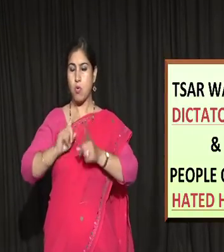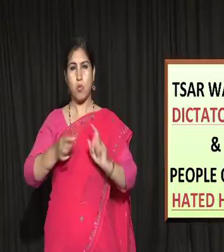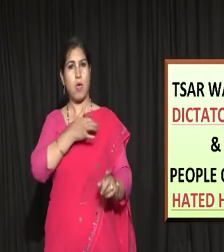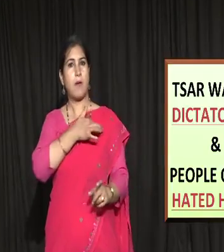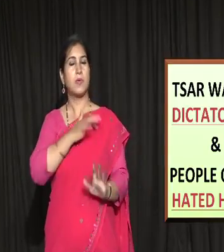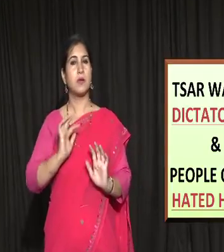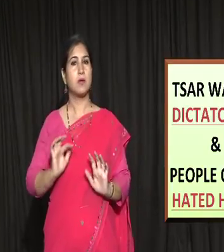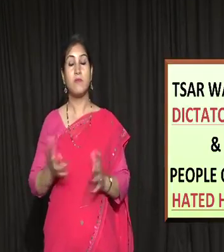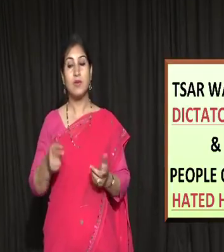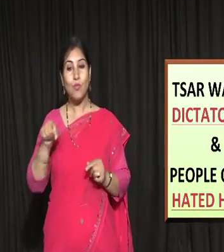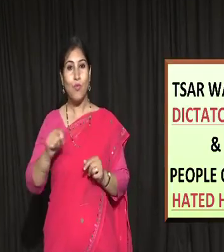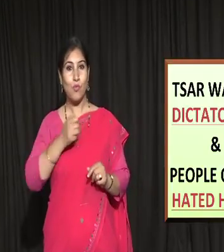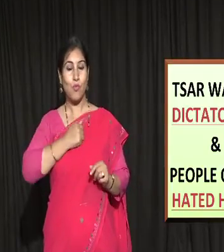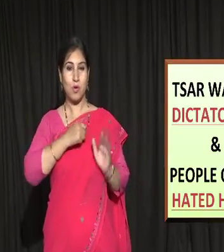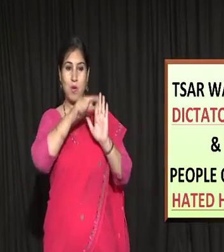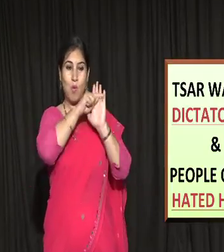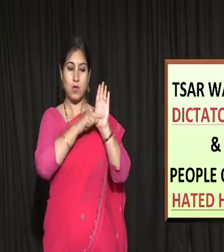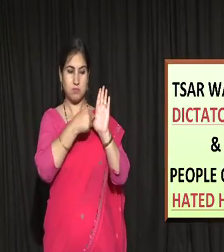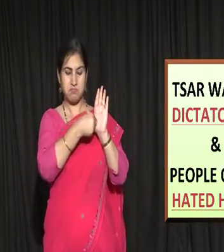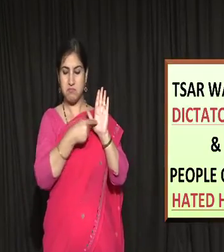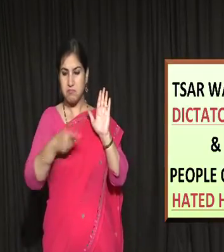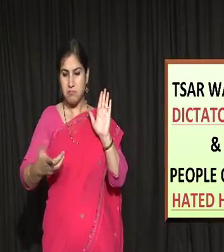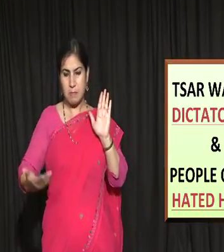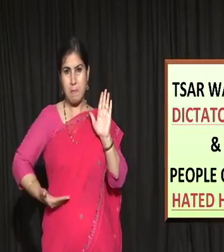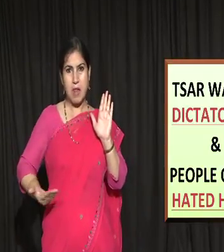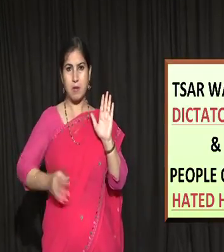because of his wrong policies and bad behavior.